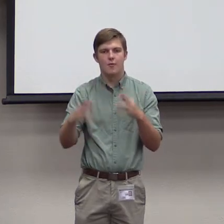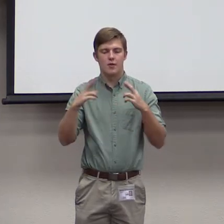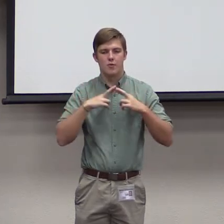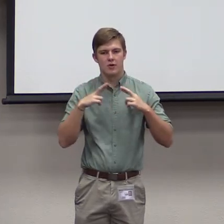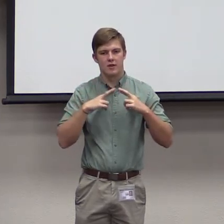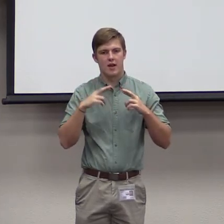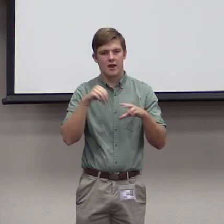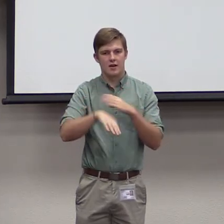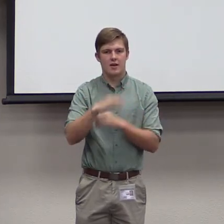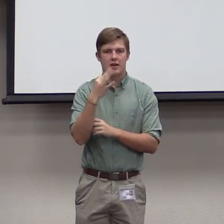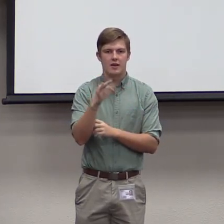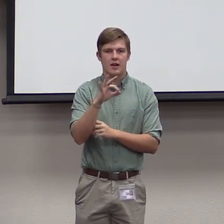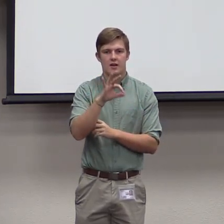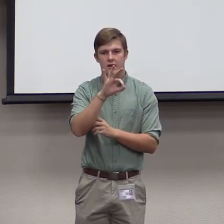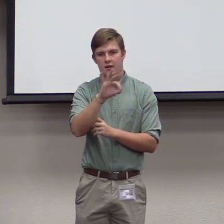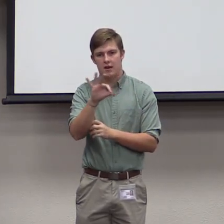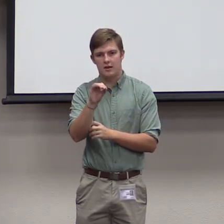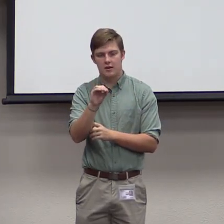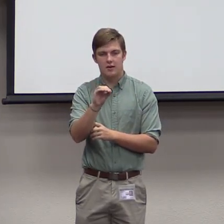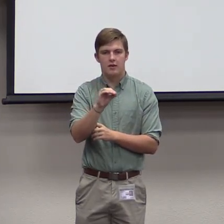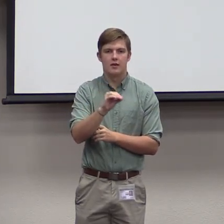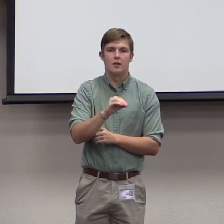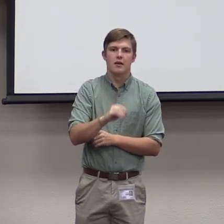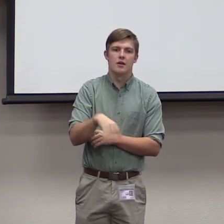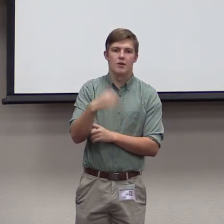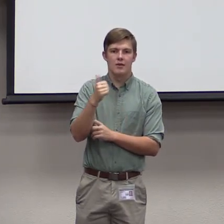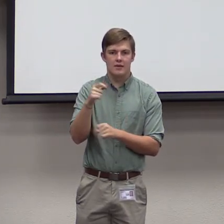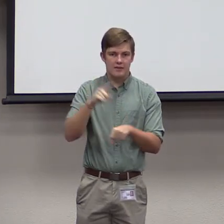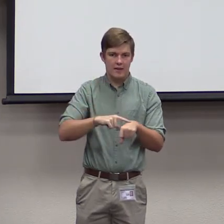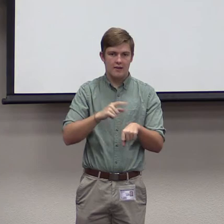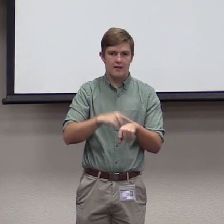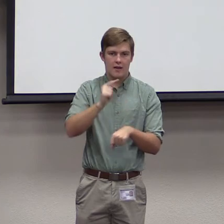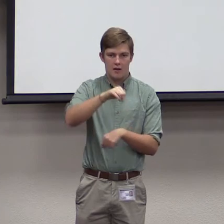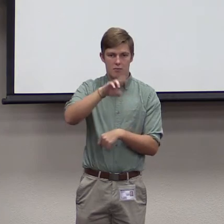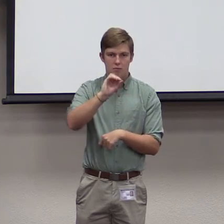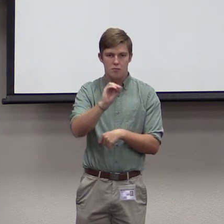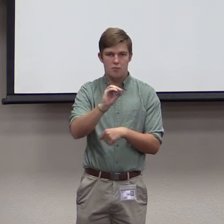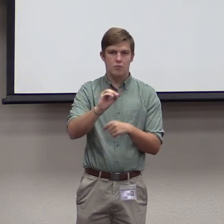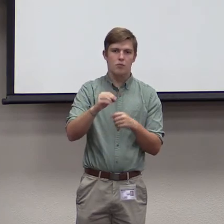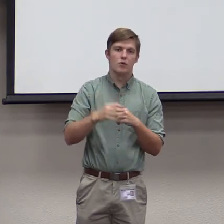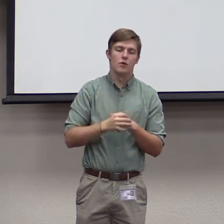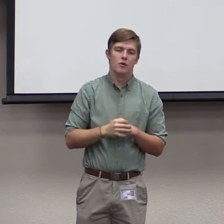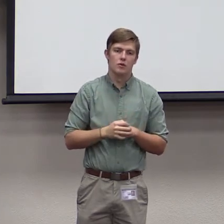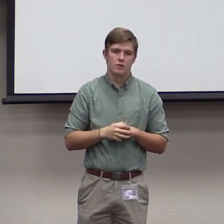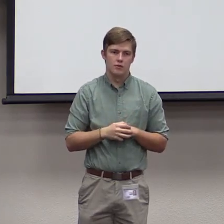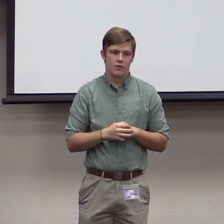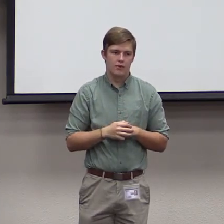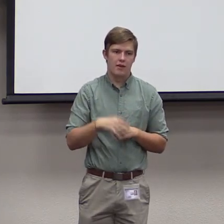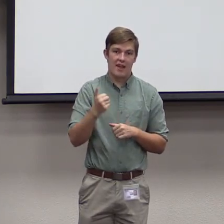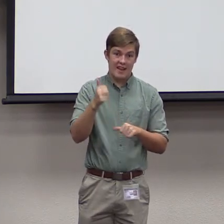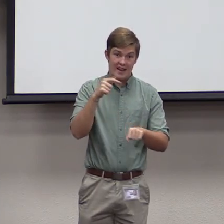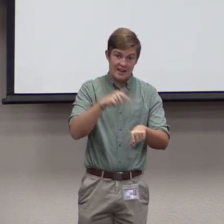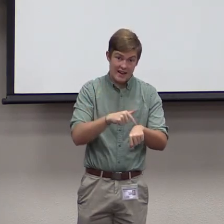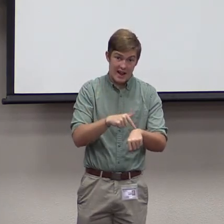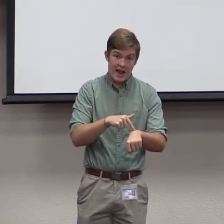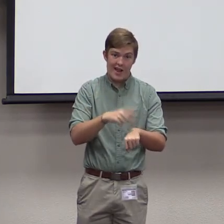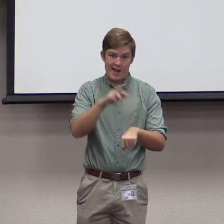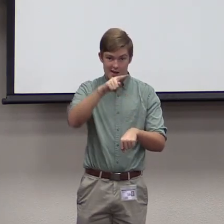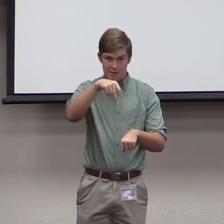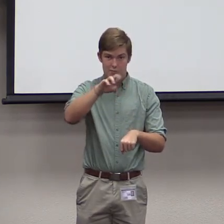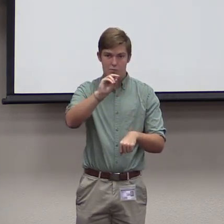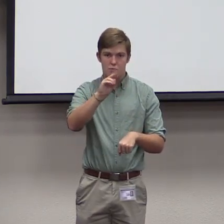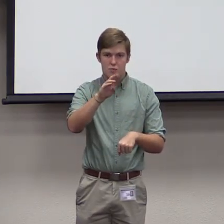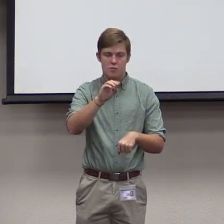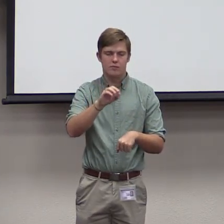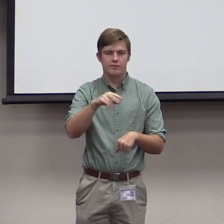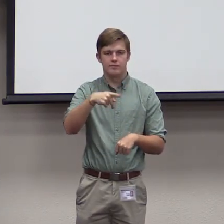retired in 1990, he was a 10-time Pro Bowler. 10-time Pro Bowler. He led the